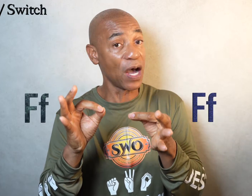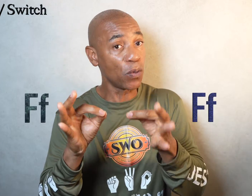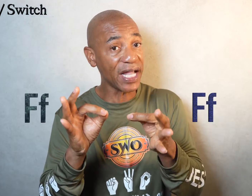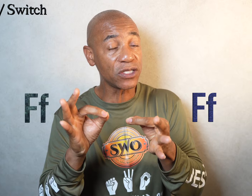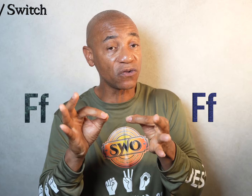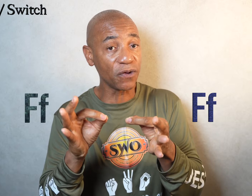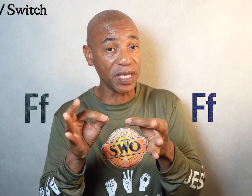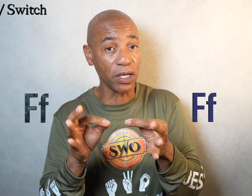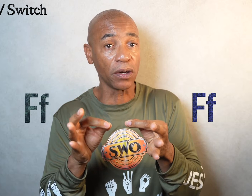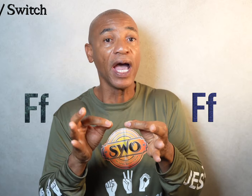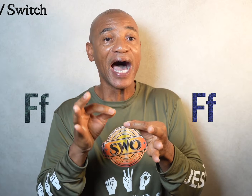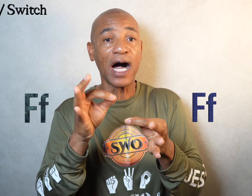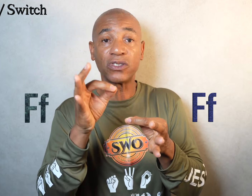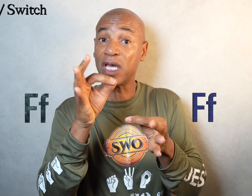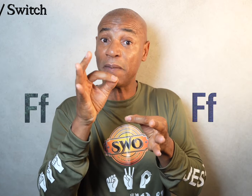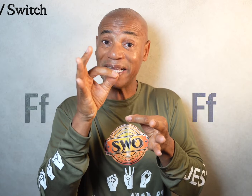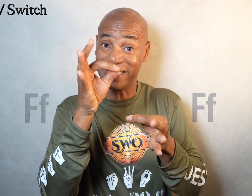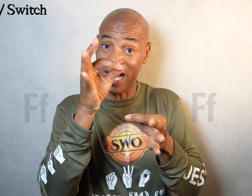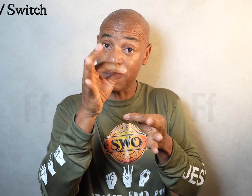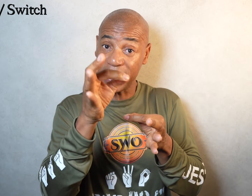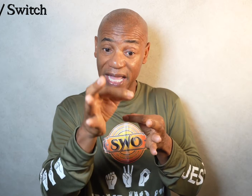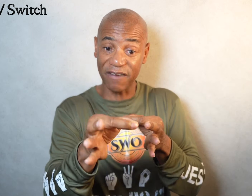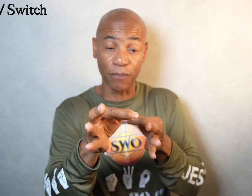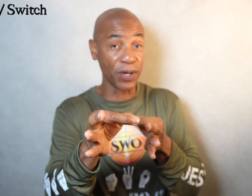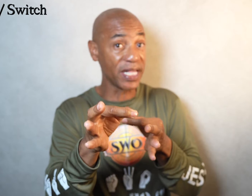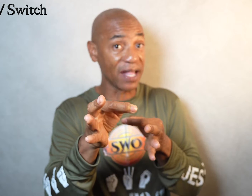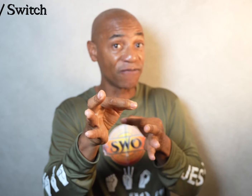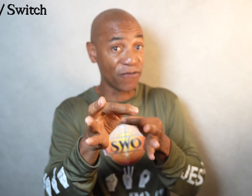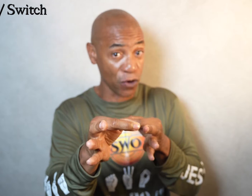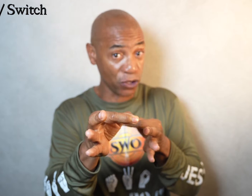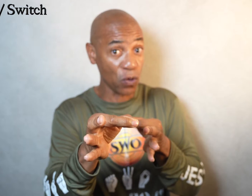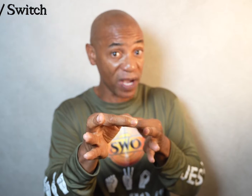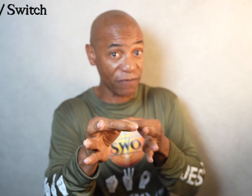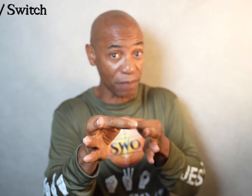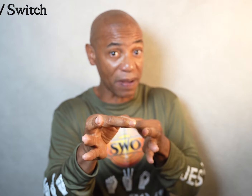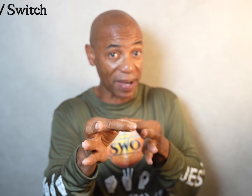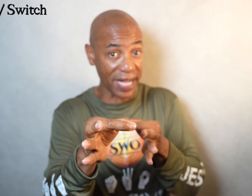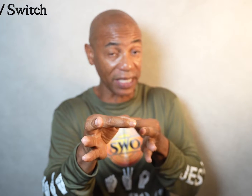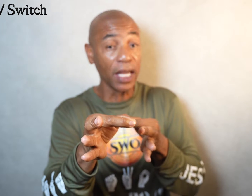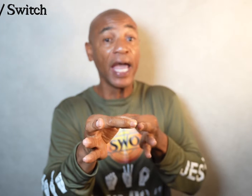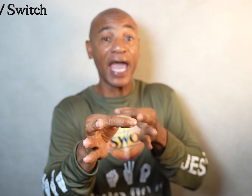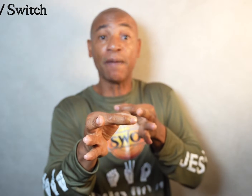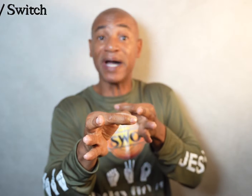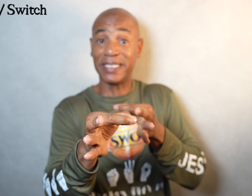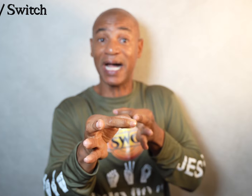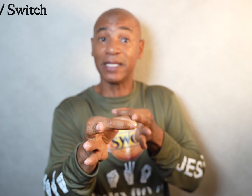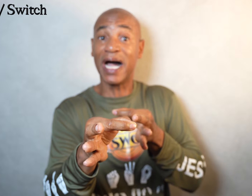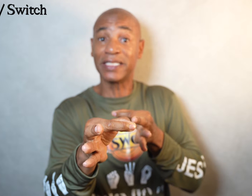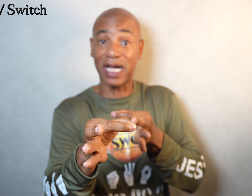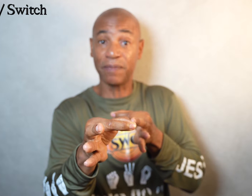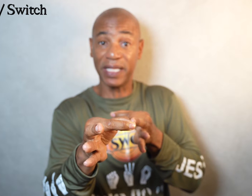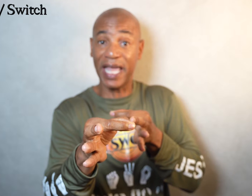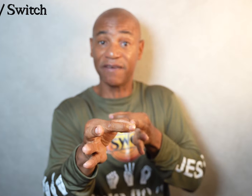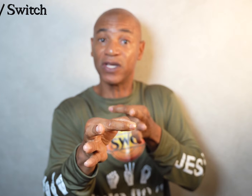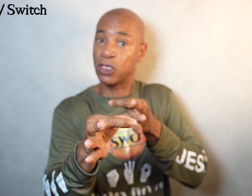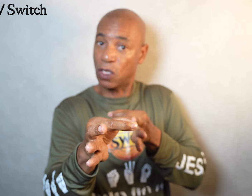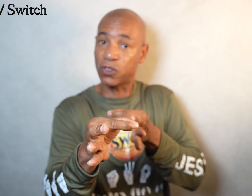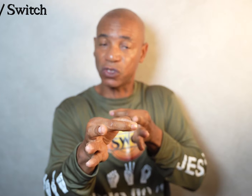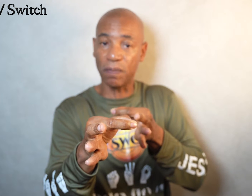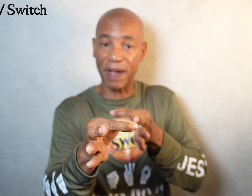what I do from here, I'll take my dominant F and bring that further away from my body, and my non-dominant F is closer to my